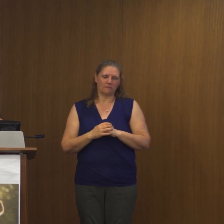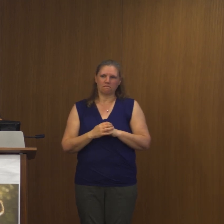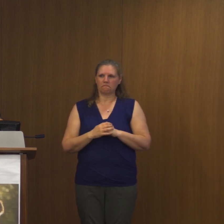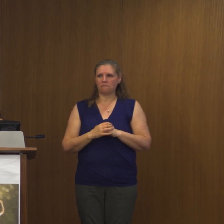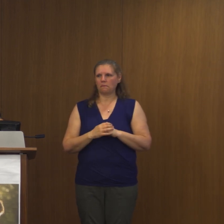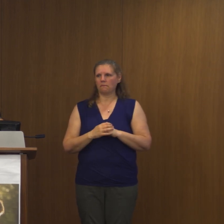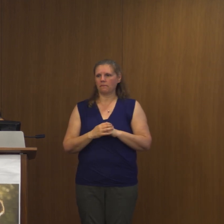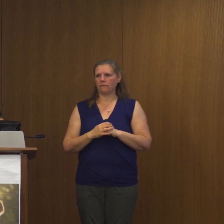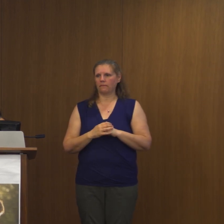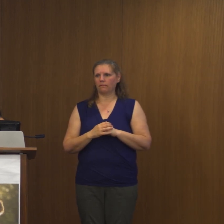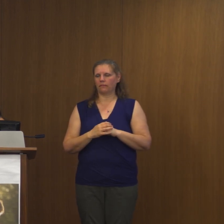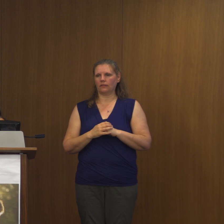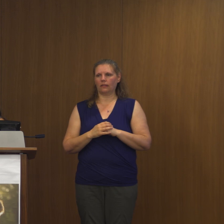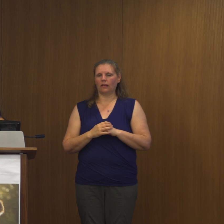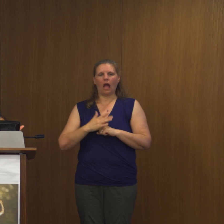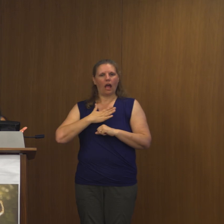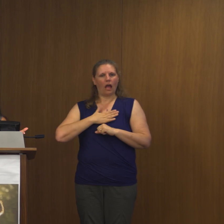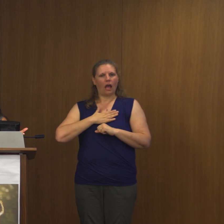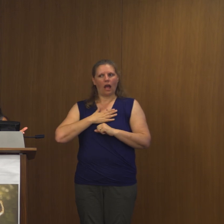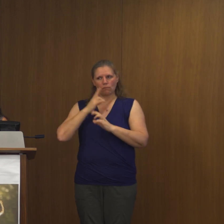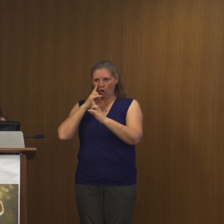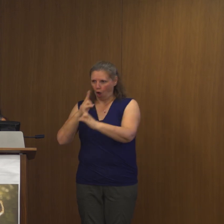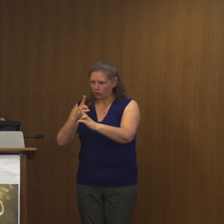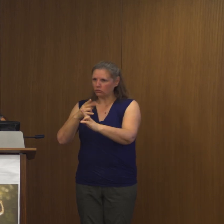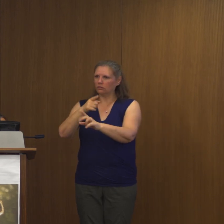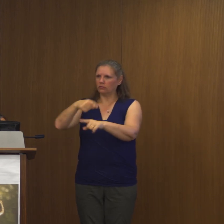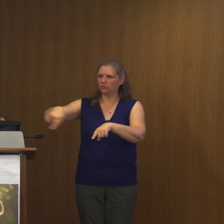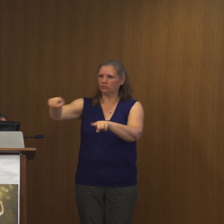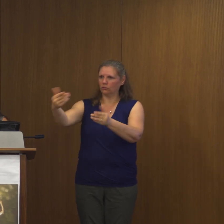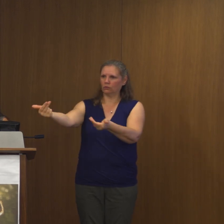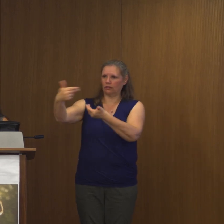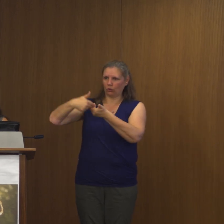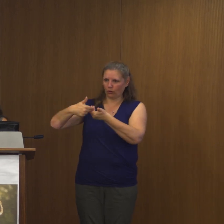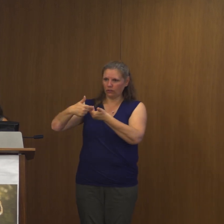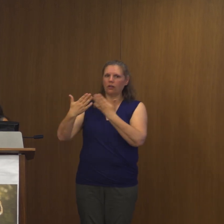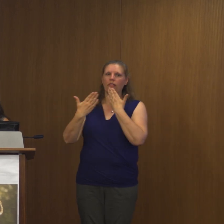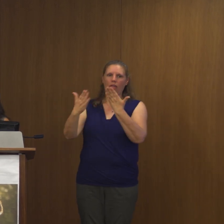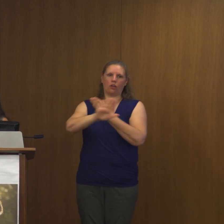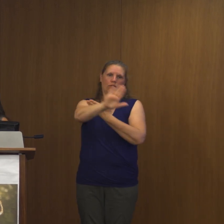It's my great privilege to have you all here. Thank you so much for taking